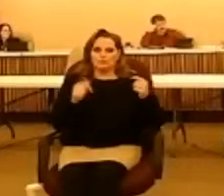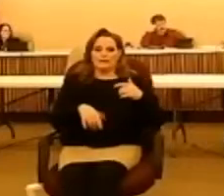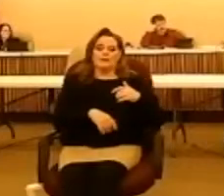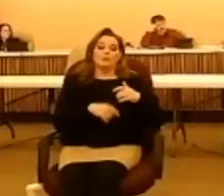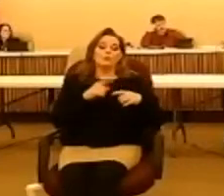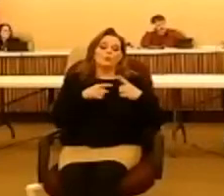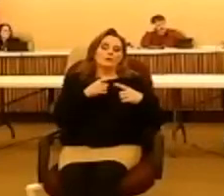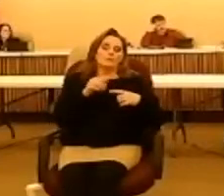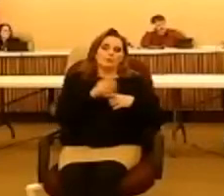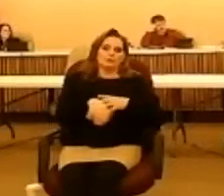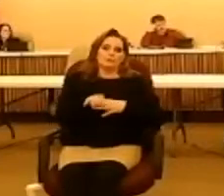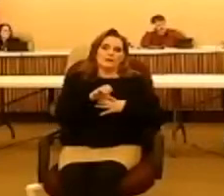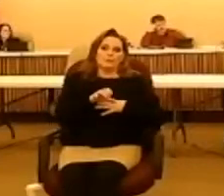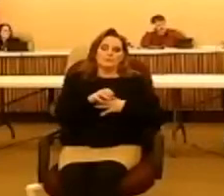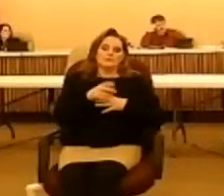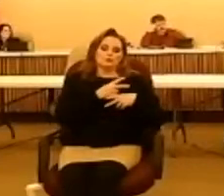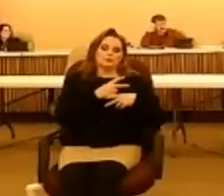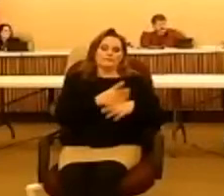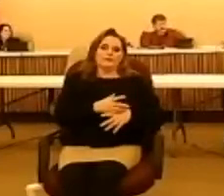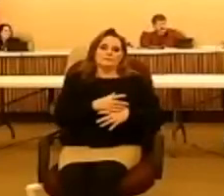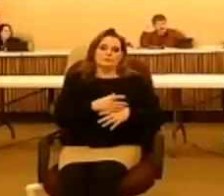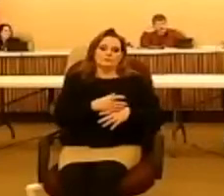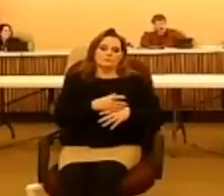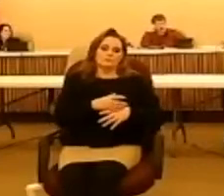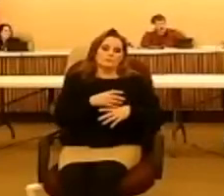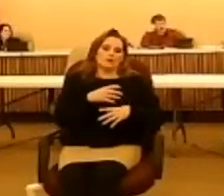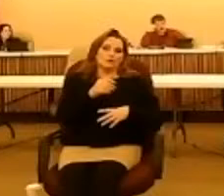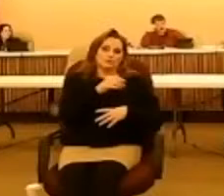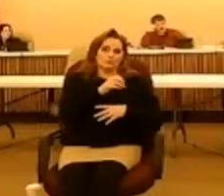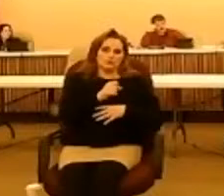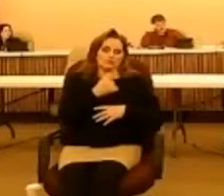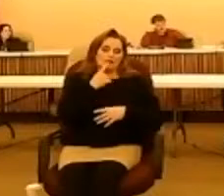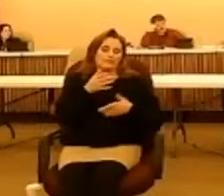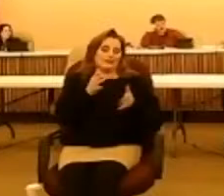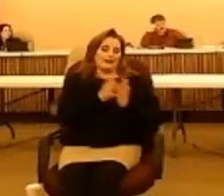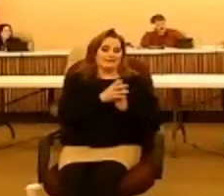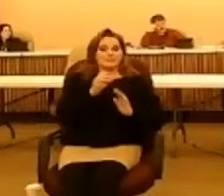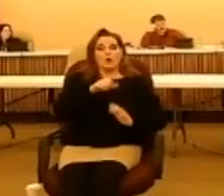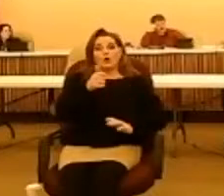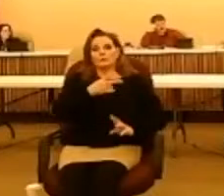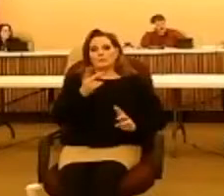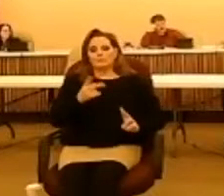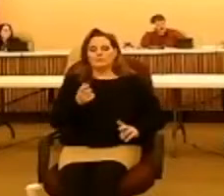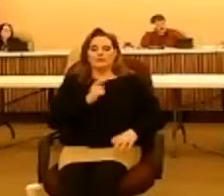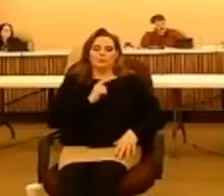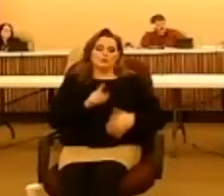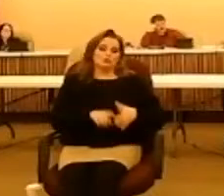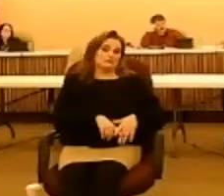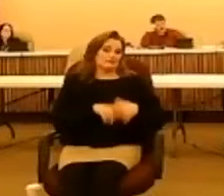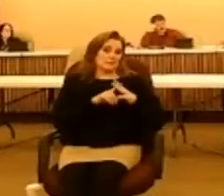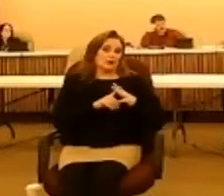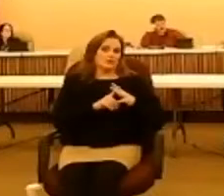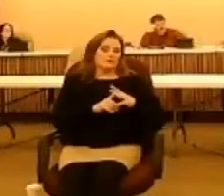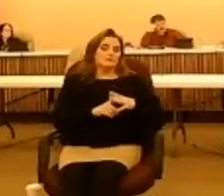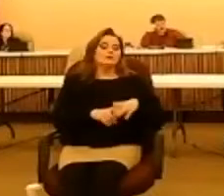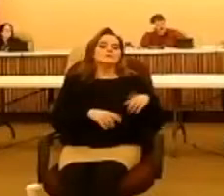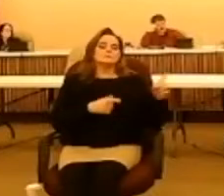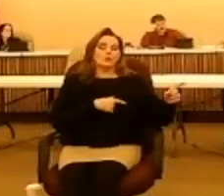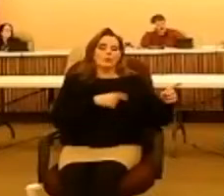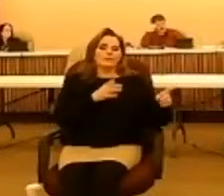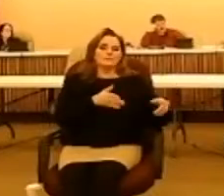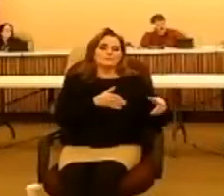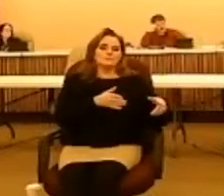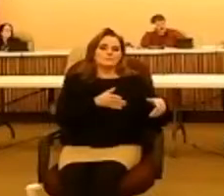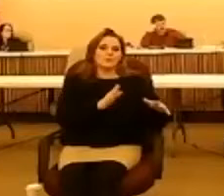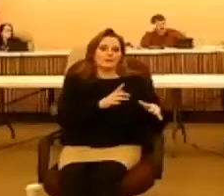County Supervisors Association meeting. I figure if I'm going to ask others to do it, we should lead the way. And so what this allows them to do is if they're